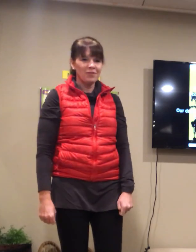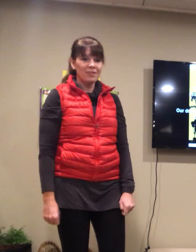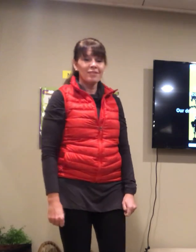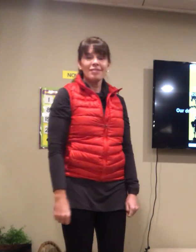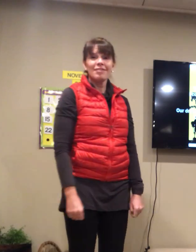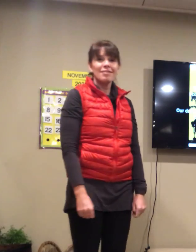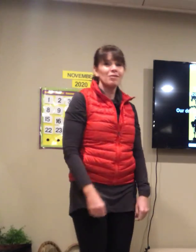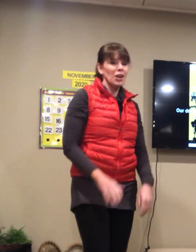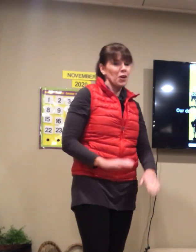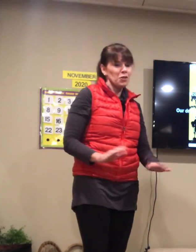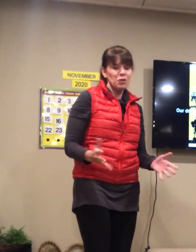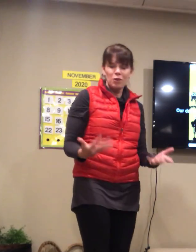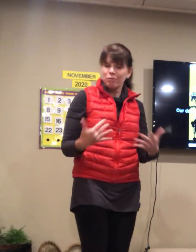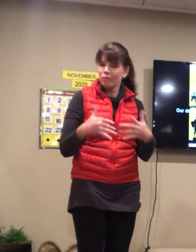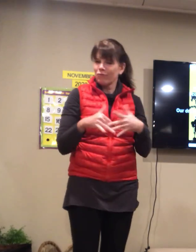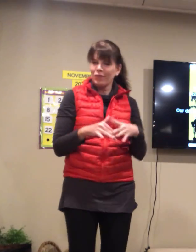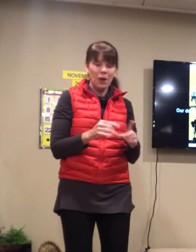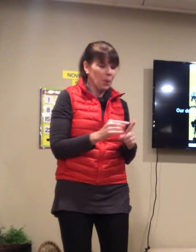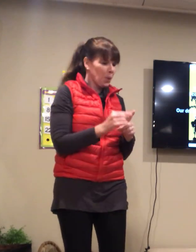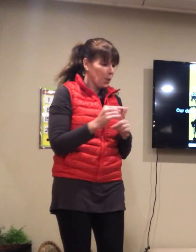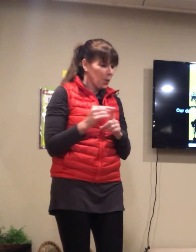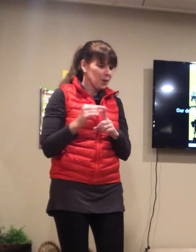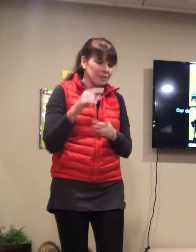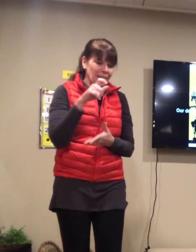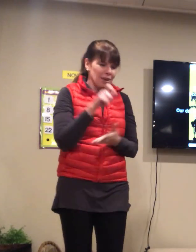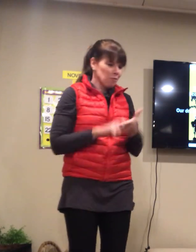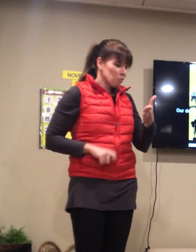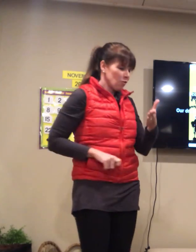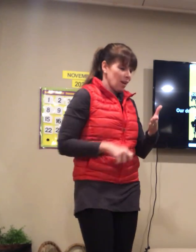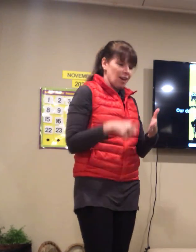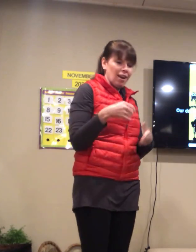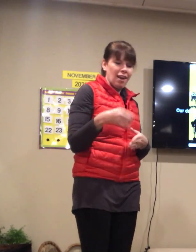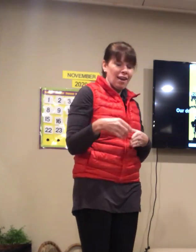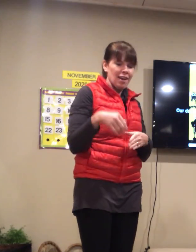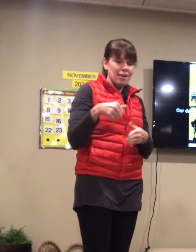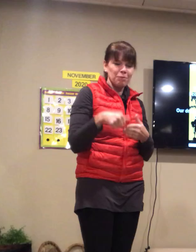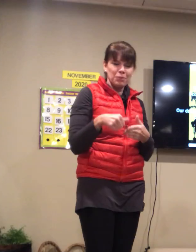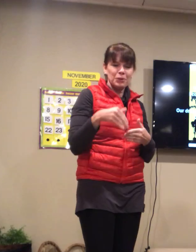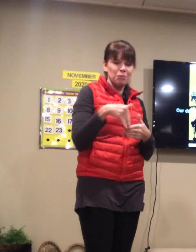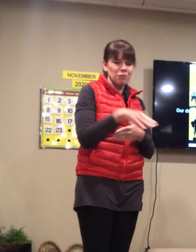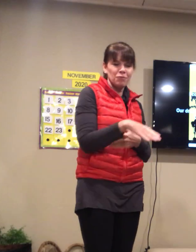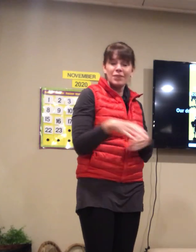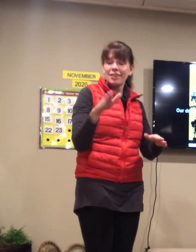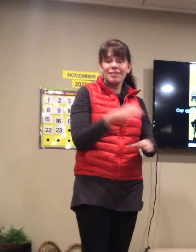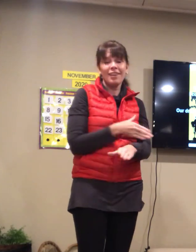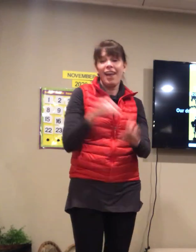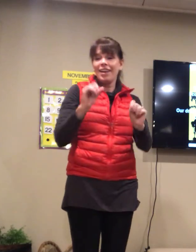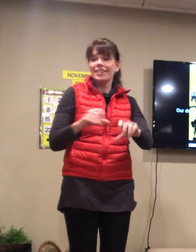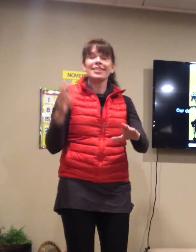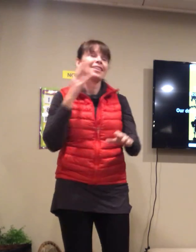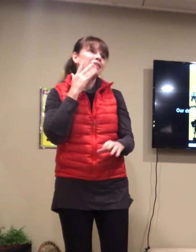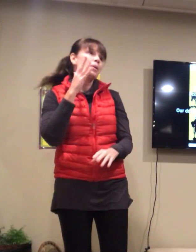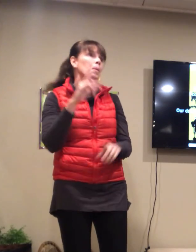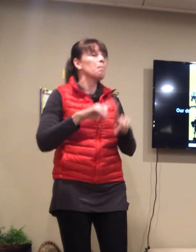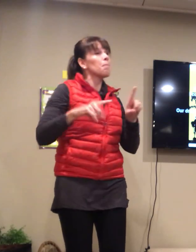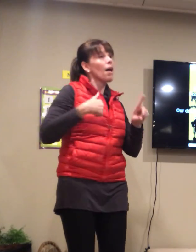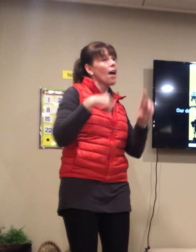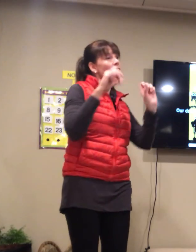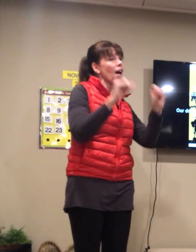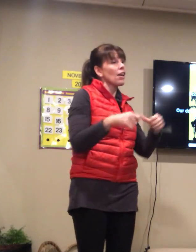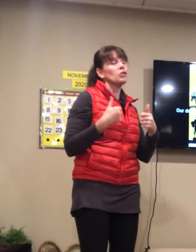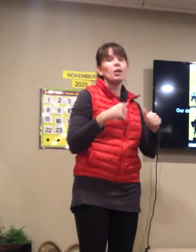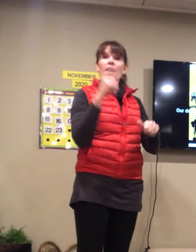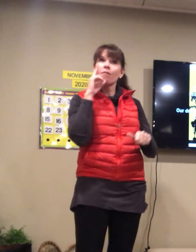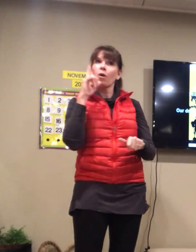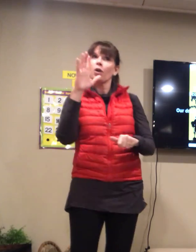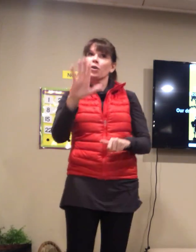There's no combination of words I could put on the back of a postcard. No song that I could sing, but I can try for your